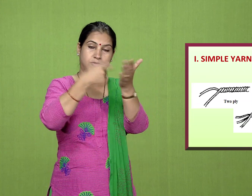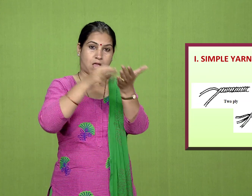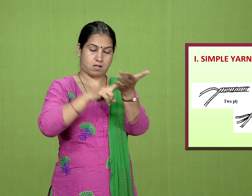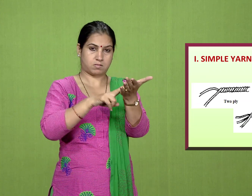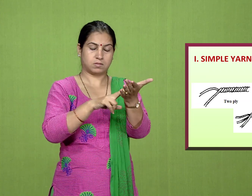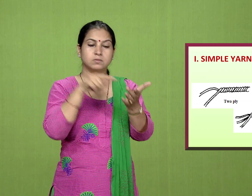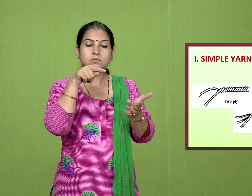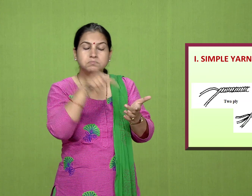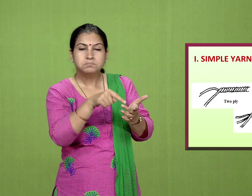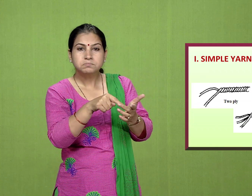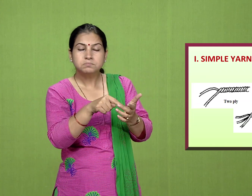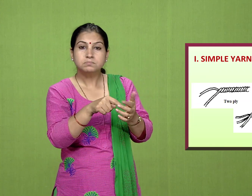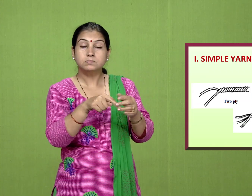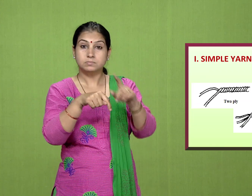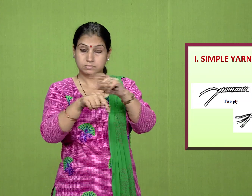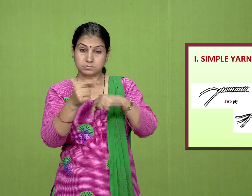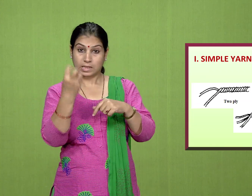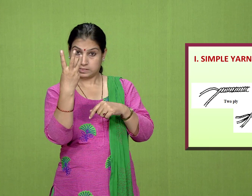In this, there are 3 single strands